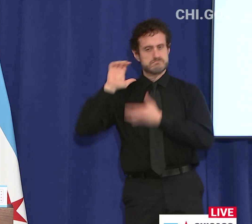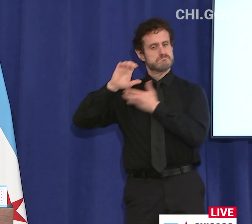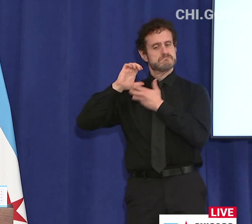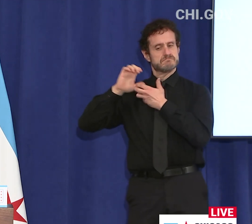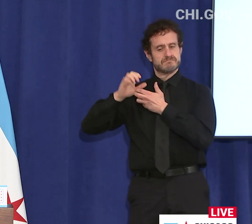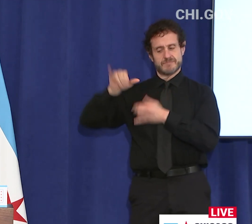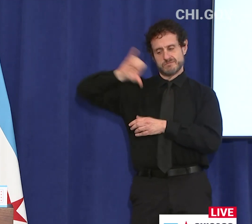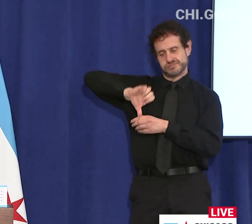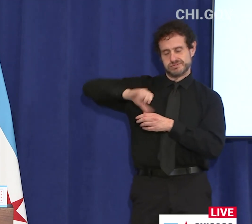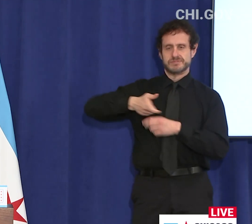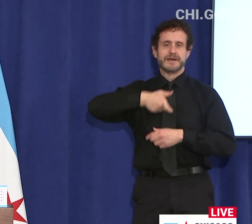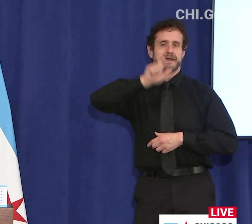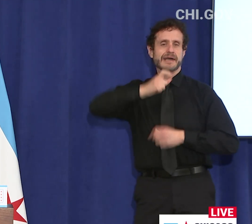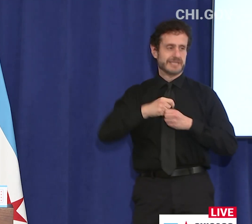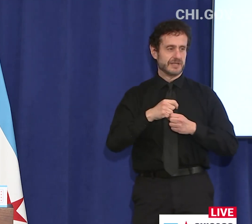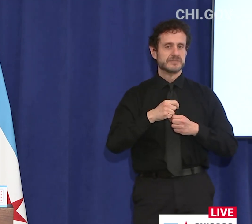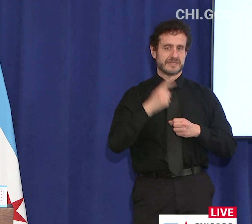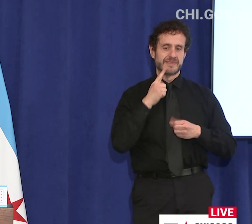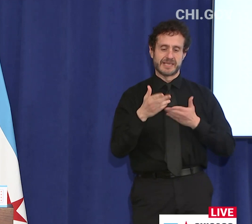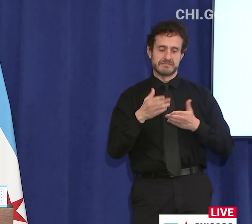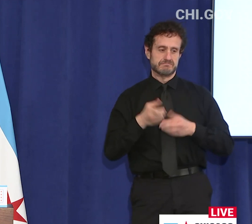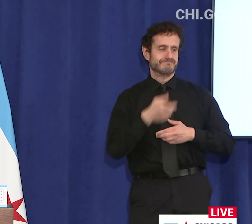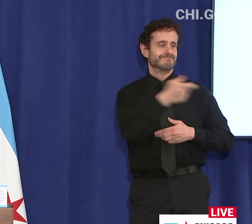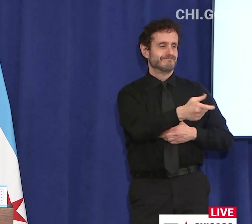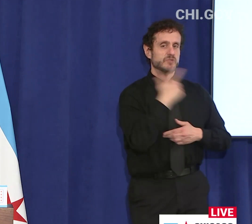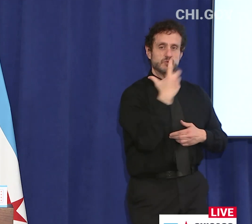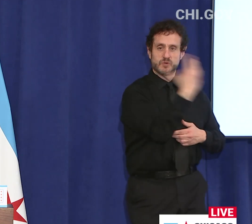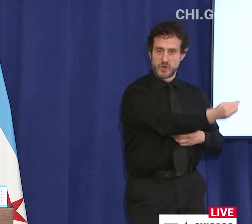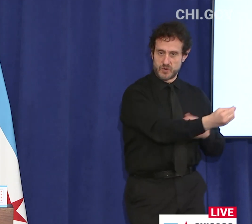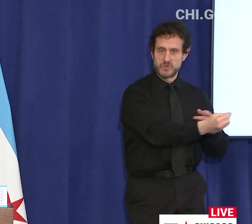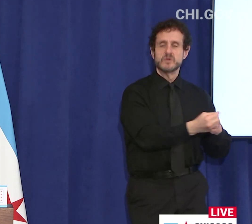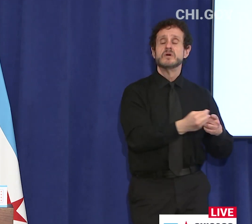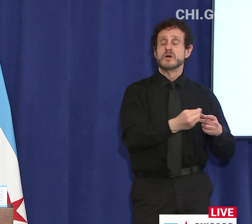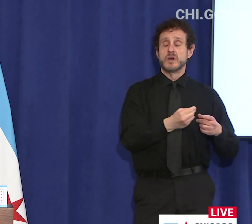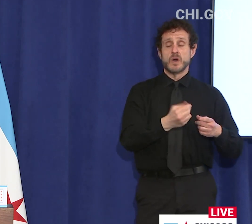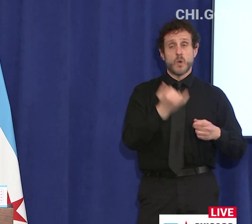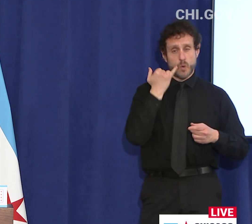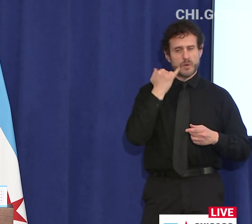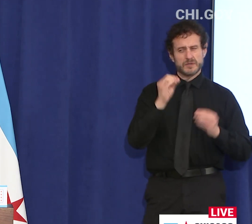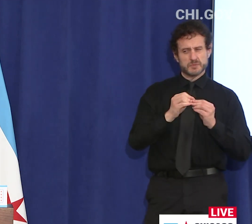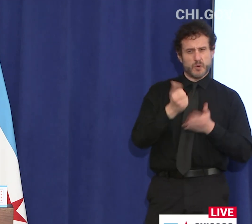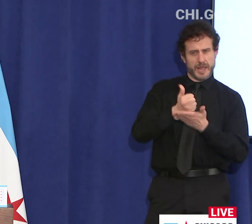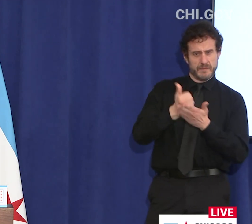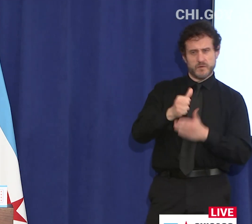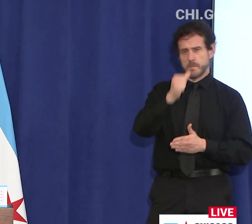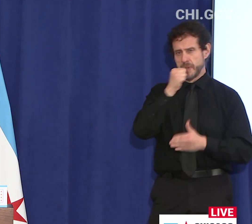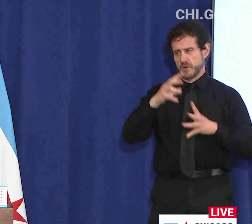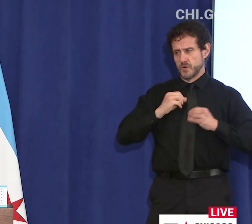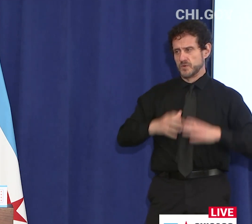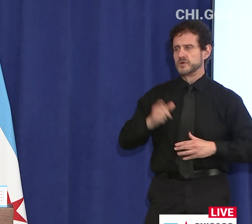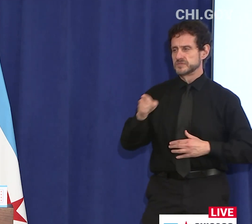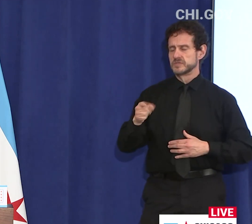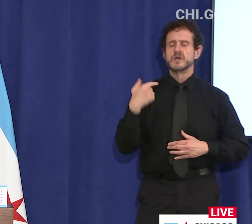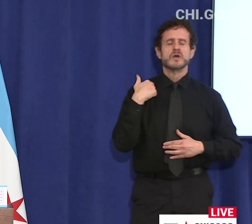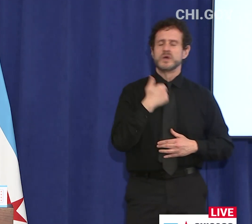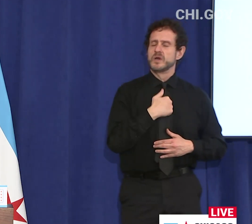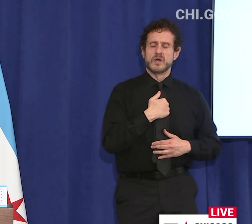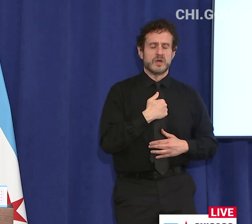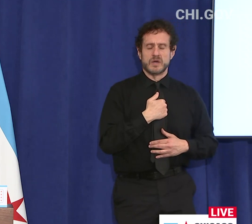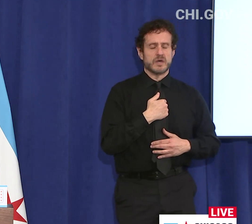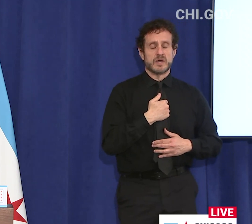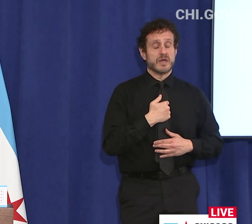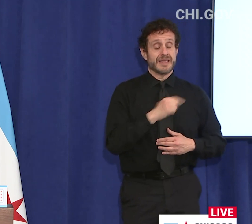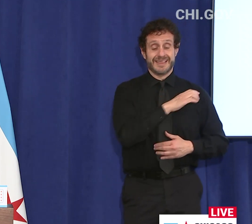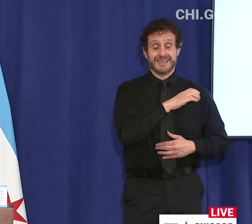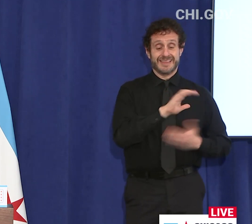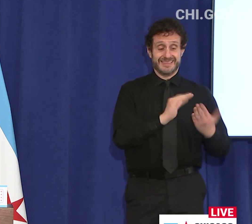it along? Will there be any other forms of relief for bar owners coming in phase 3? No, we're going to wait to City Council. This is really something